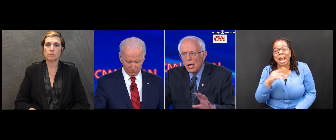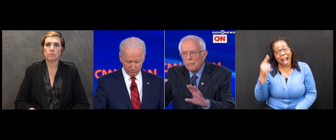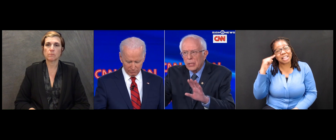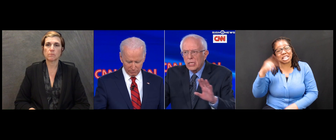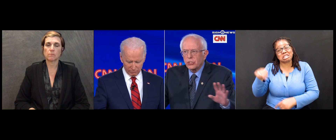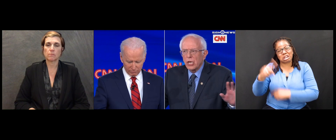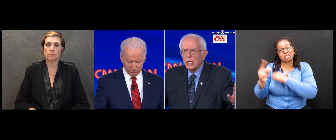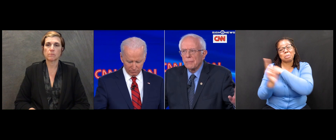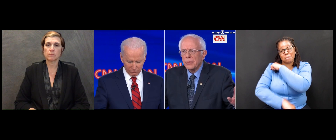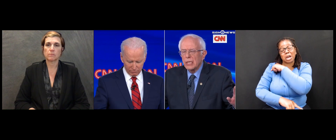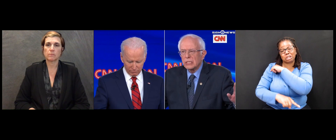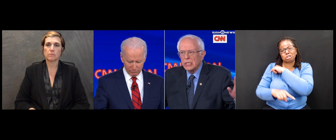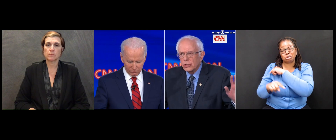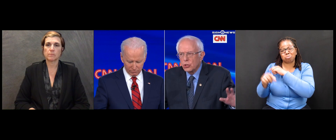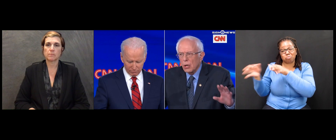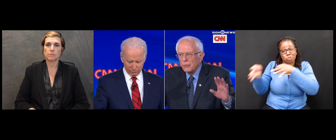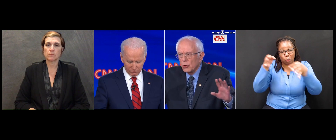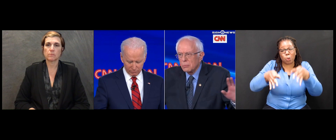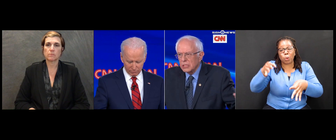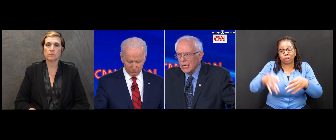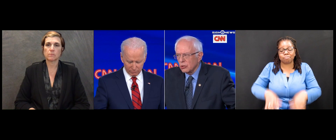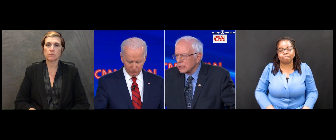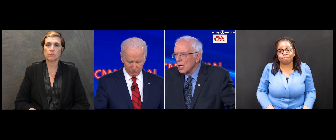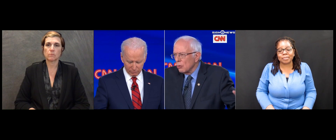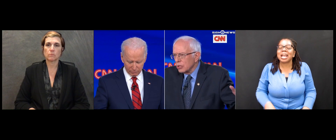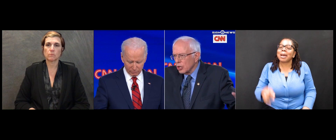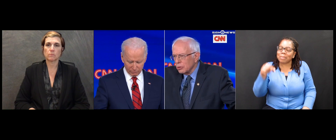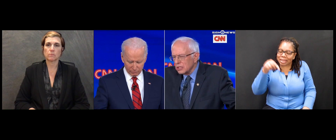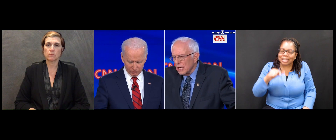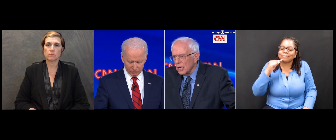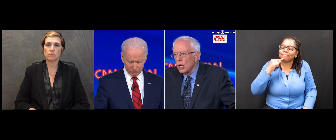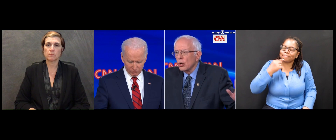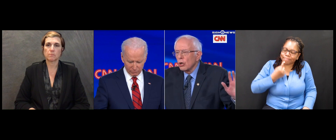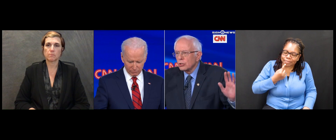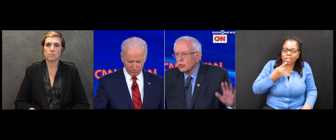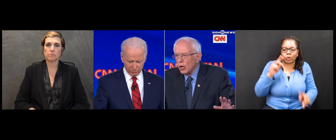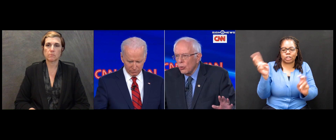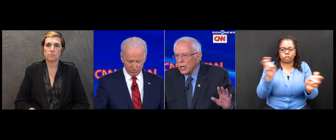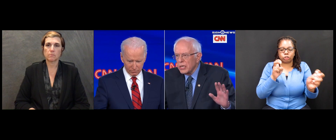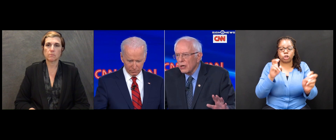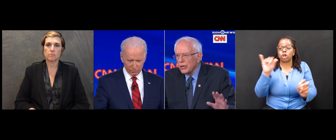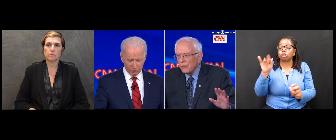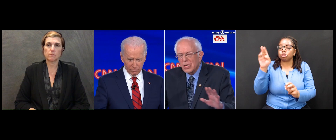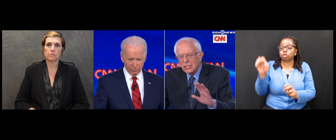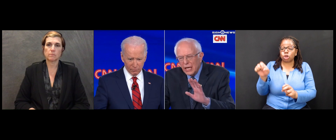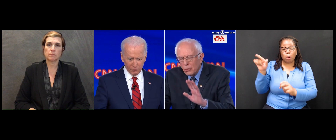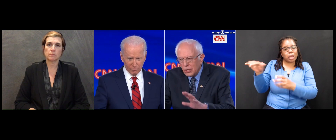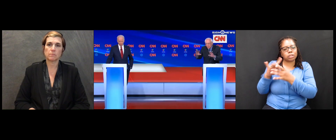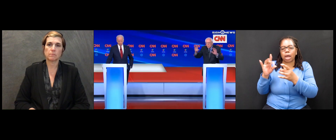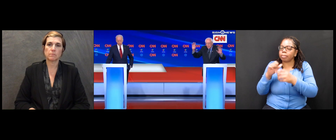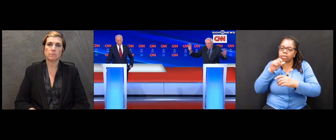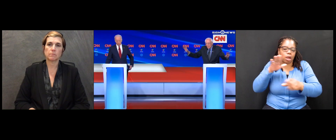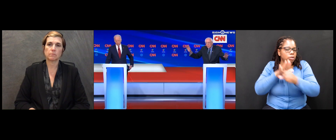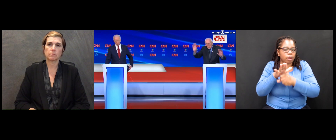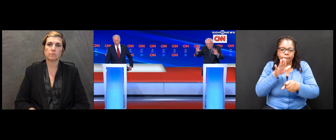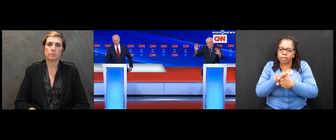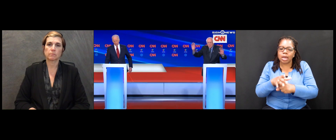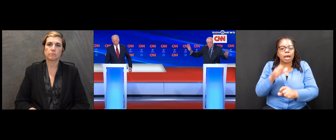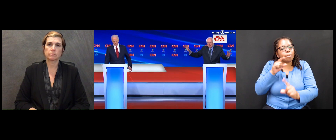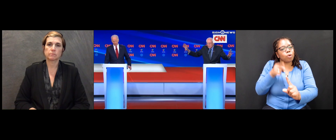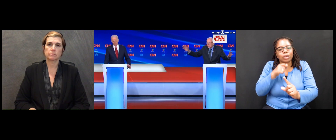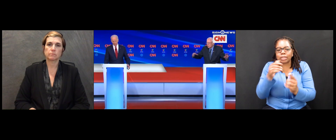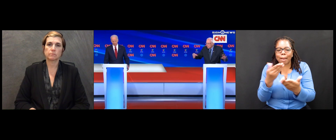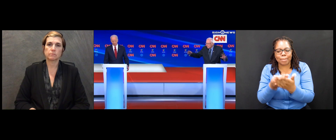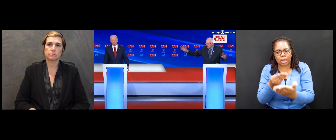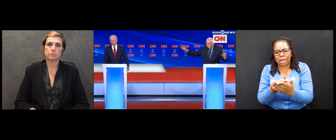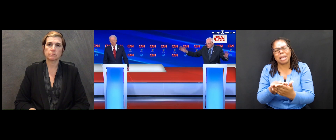accountable. But this, Jake, is an issue of enormous consequence. What Joe was saying goes nowhere near enough. It's not a question of money. Give me a minute